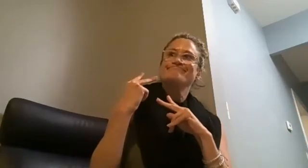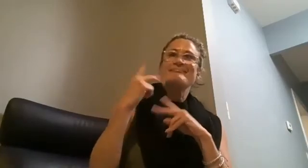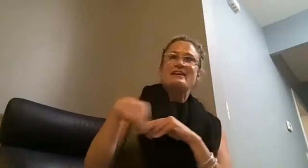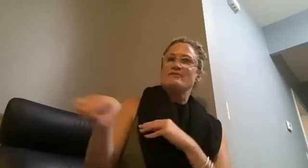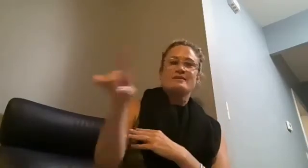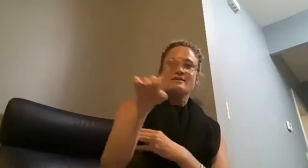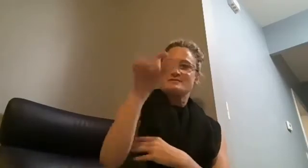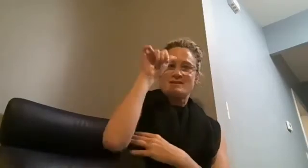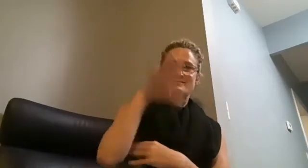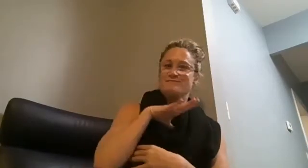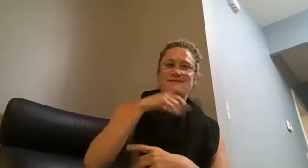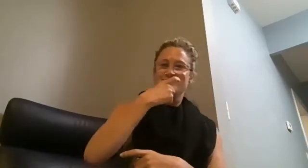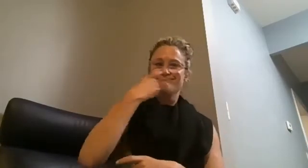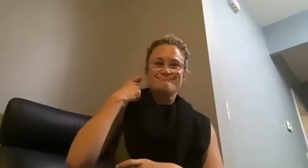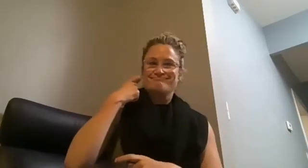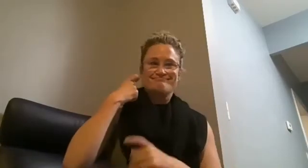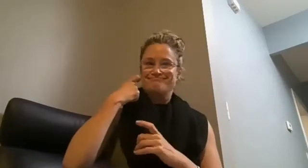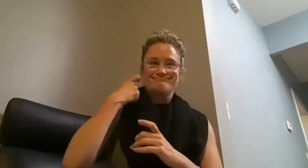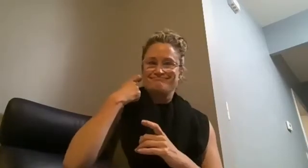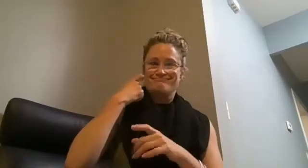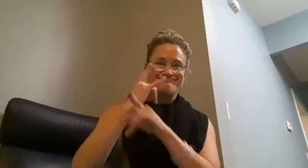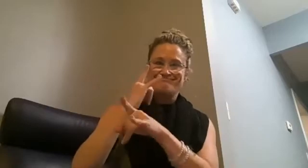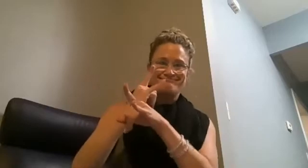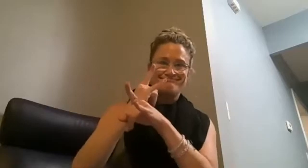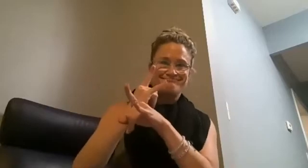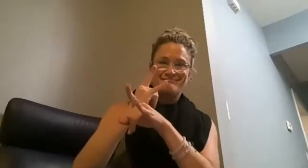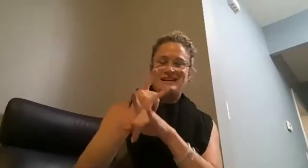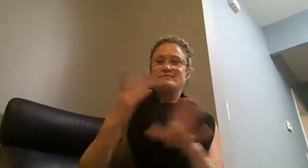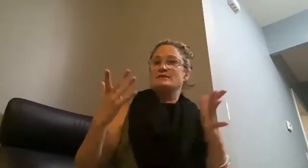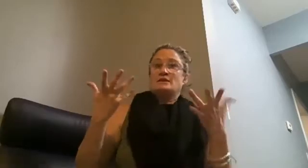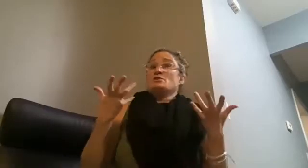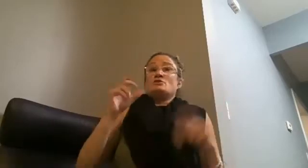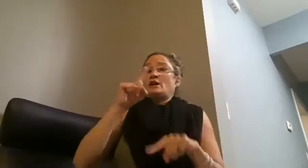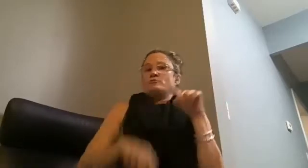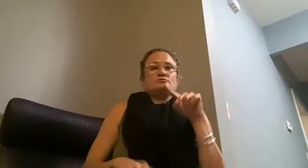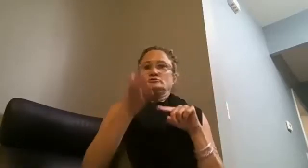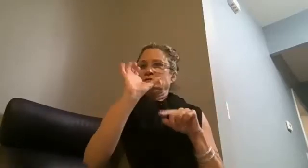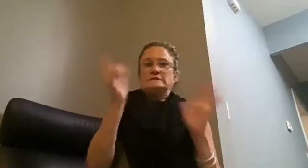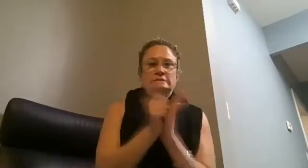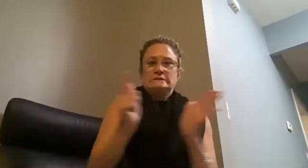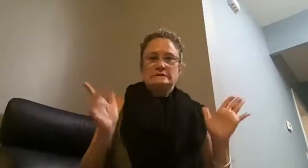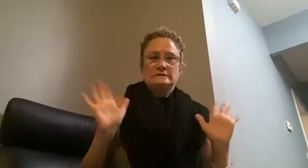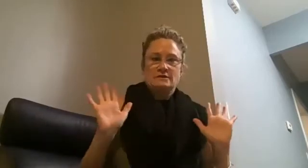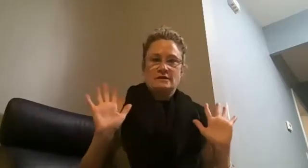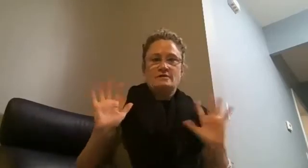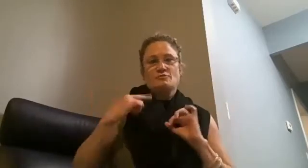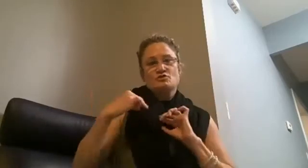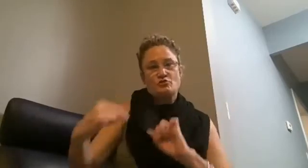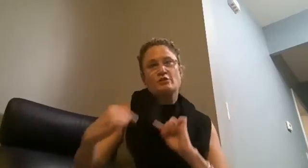were alcoholics. I think they weren't supposed to be drinking. They wanted not to drink. And they also were struggling on doing that on their own. And I